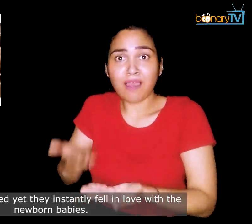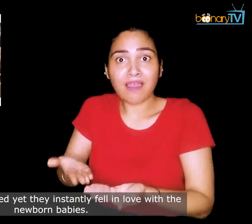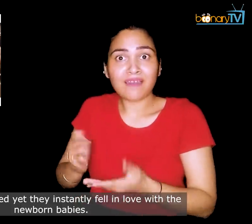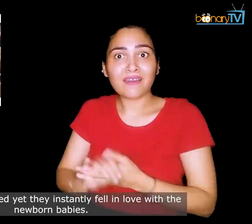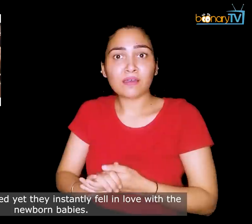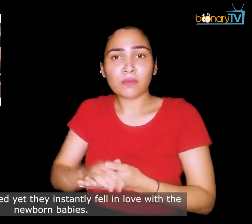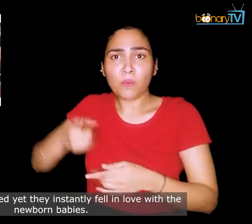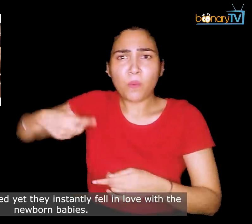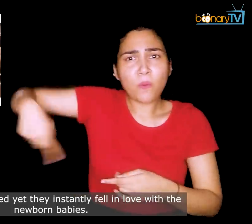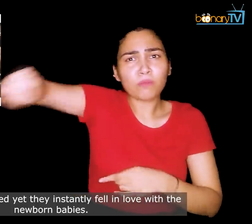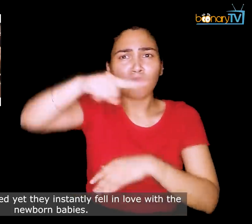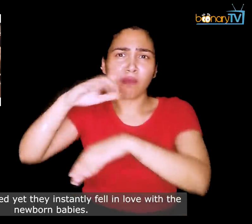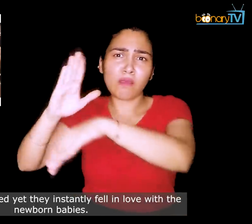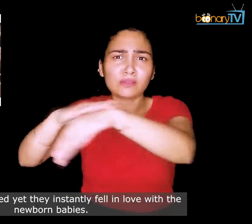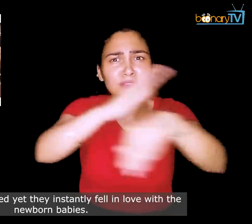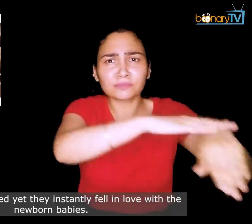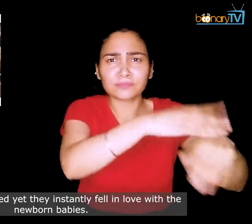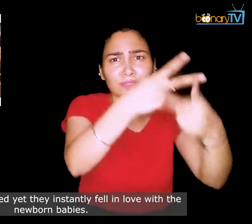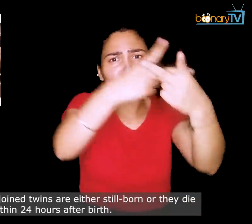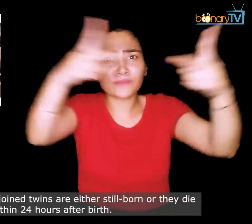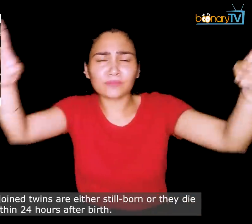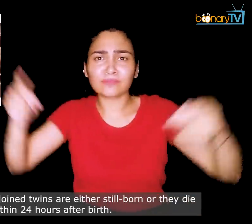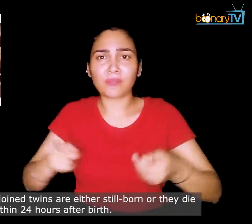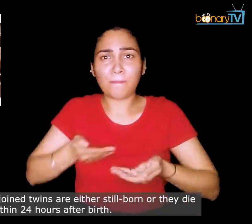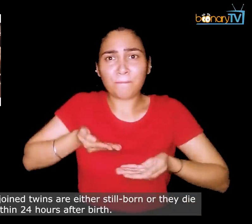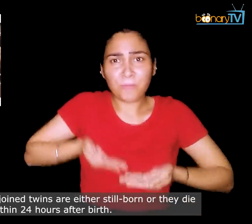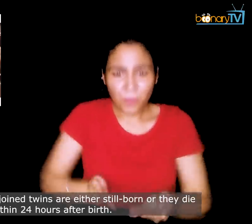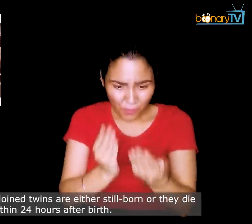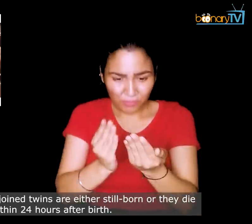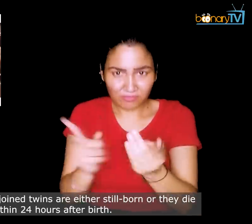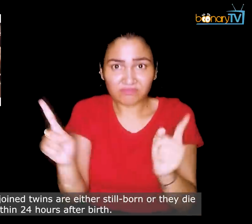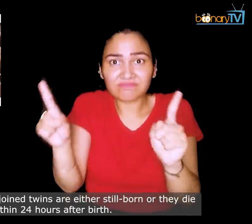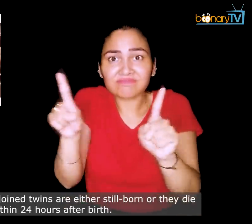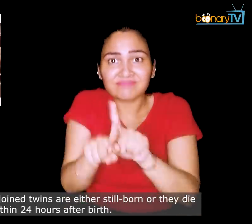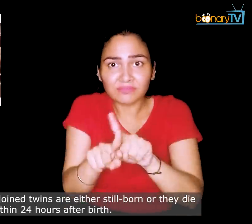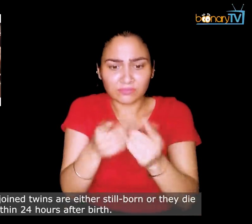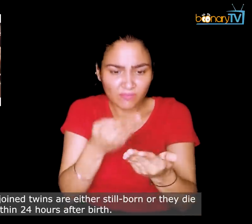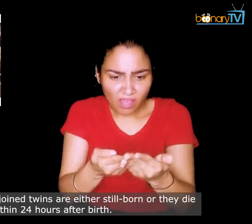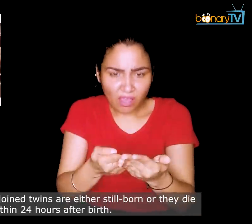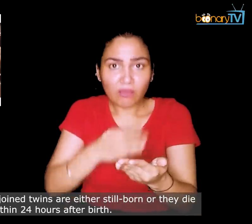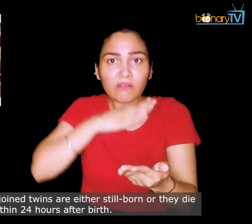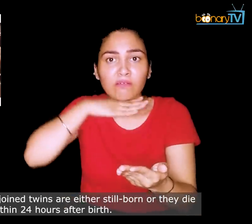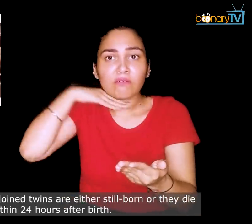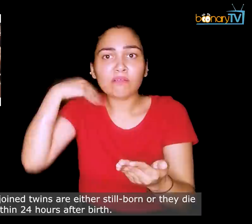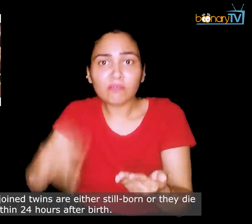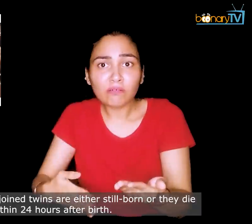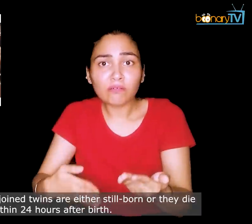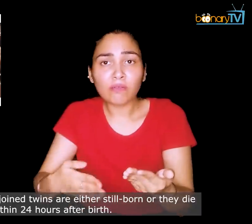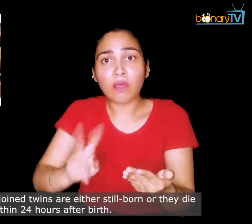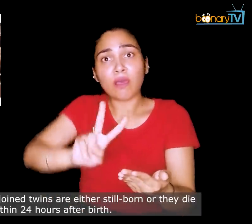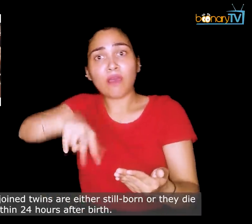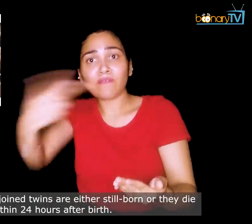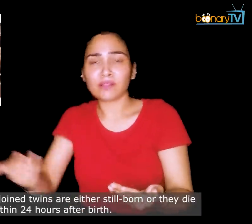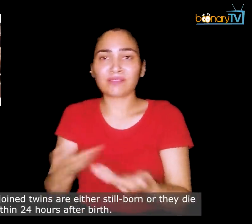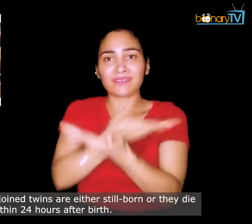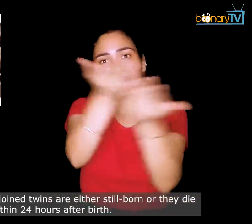fell in love with the newborn babies. In many cases, conjoined twins are either stillborn or